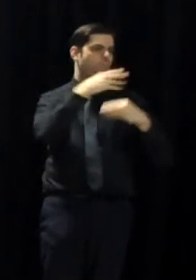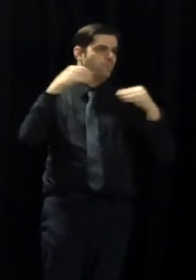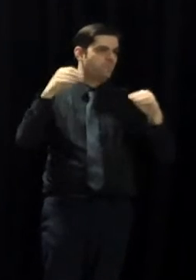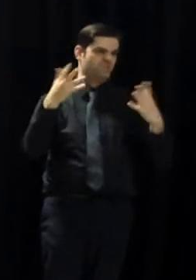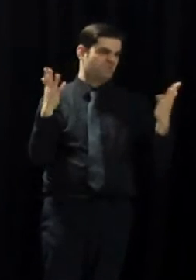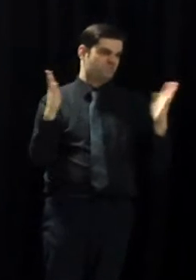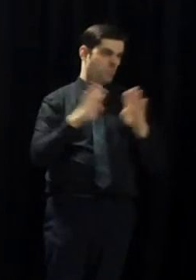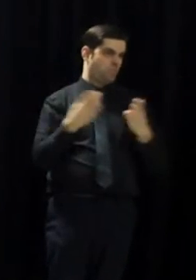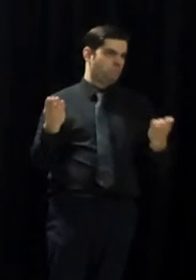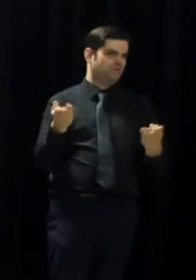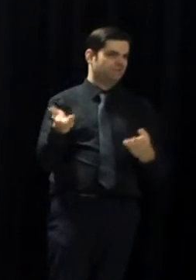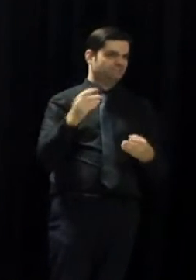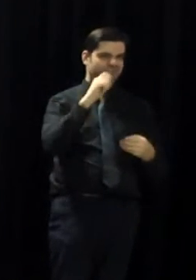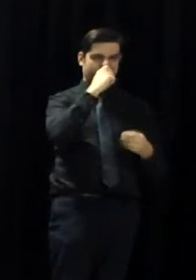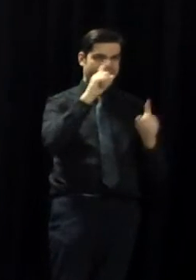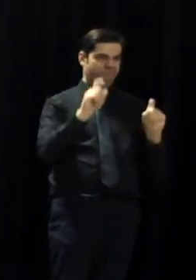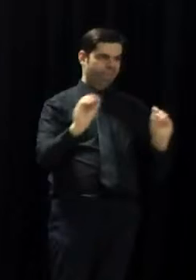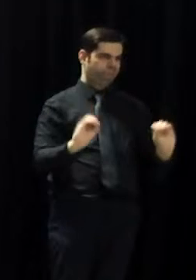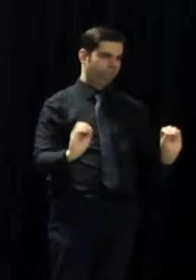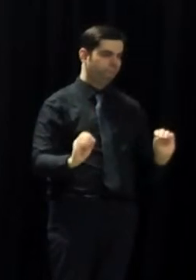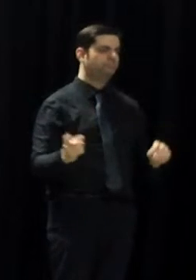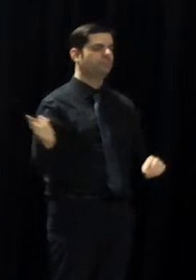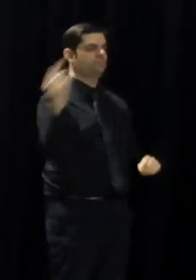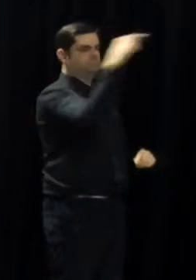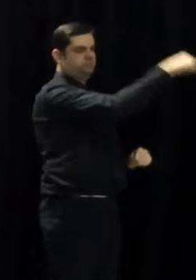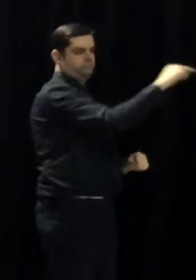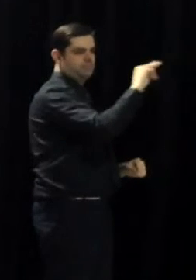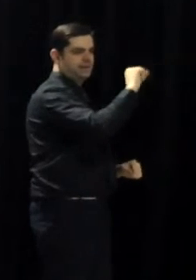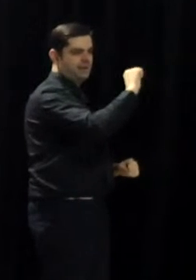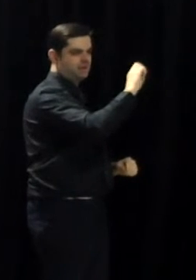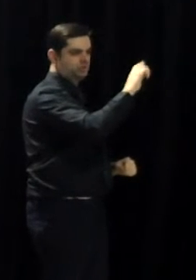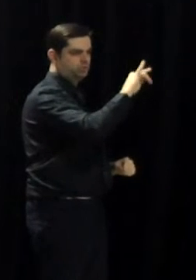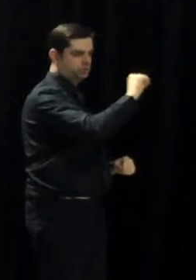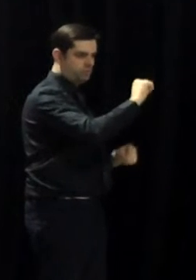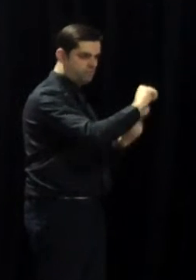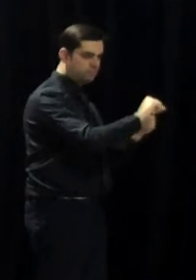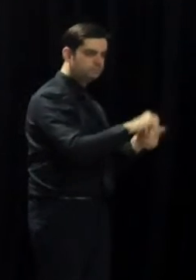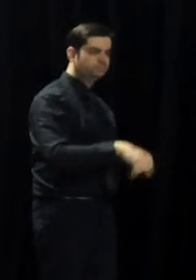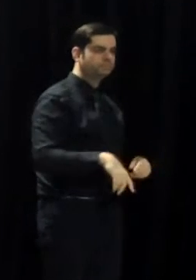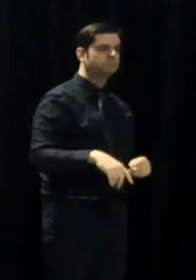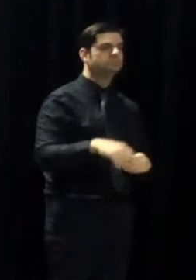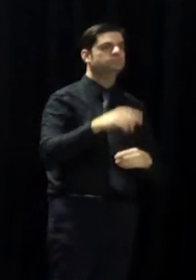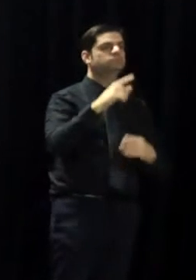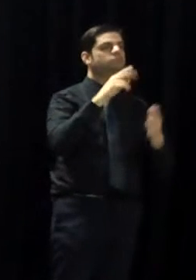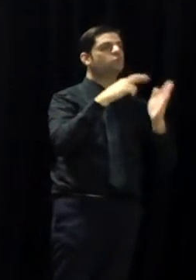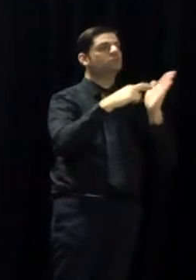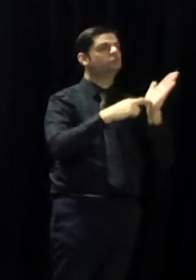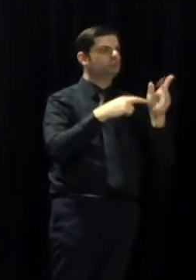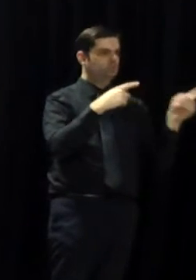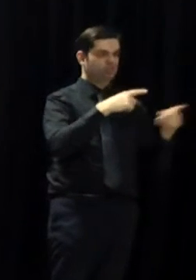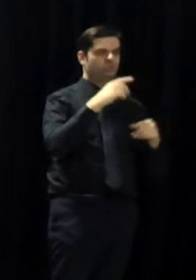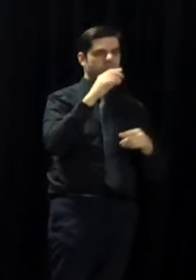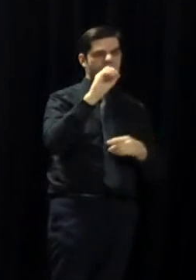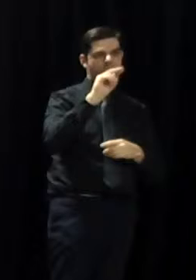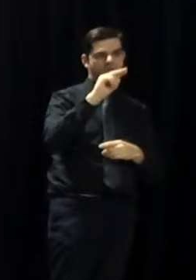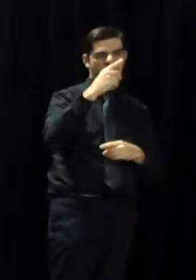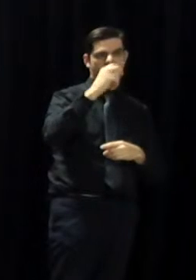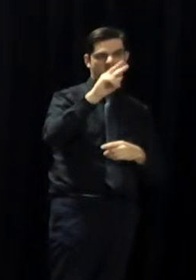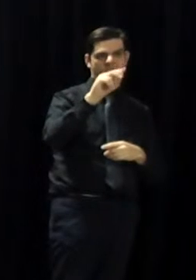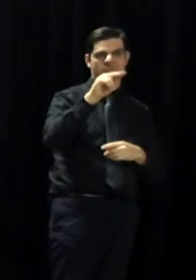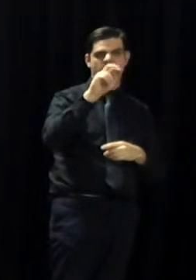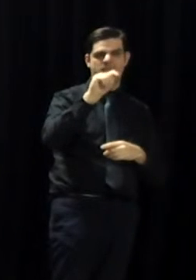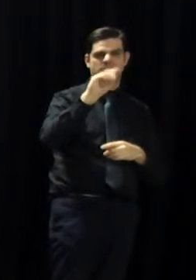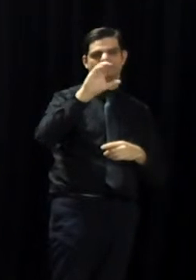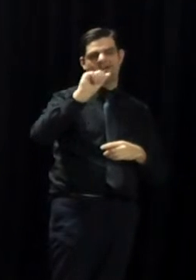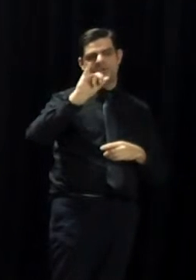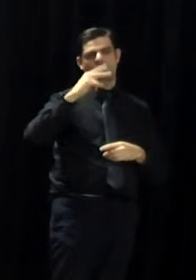ongov.net/Cayuga Medical. Nescentia Health is at 1050 West Genesee Street, and they will be doing testing from 8